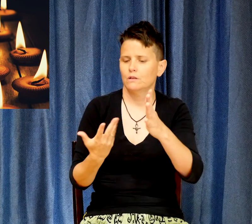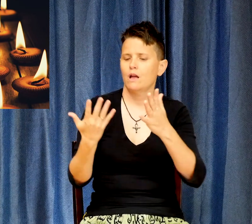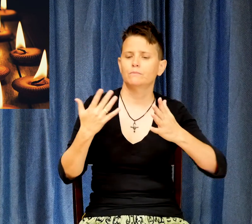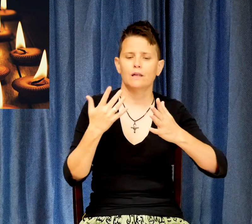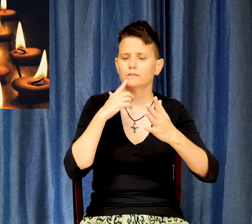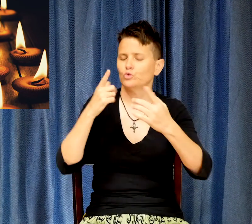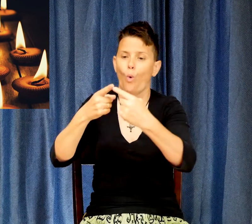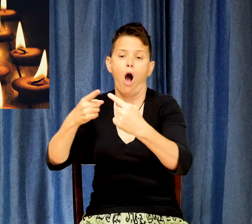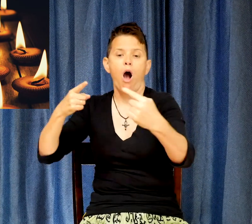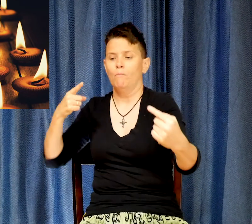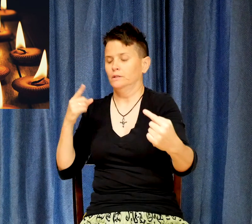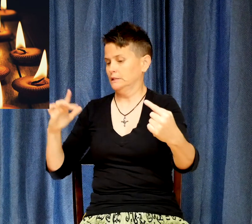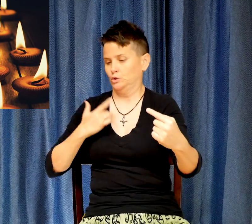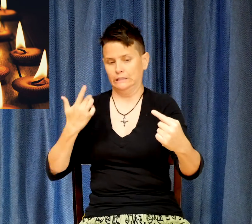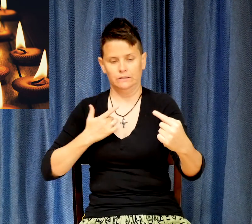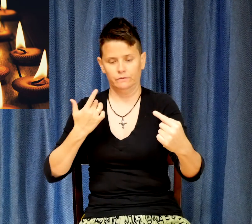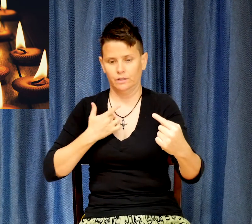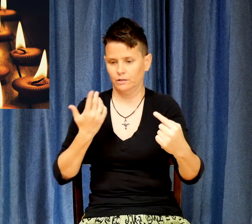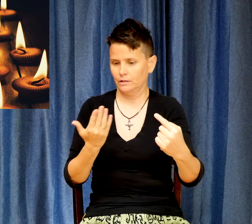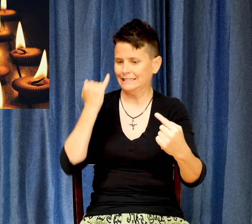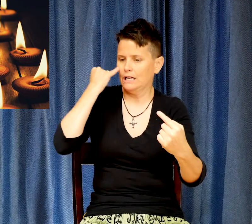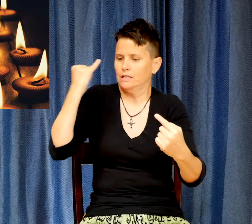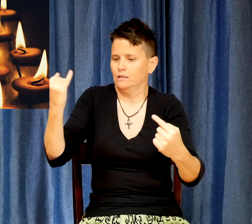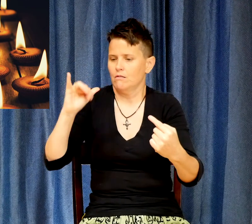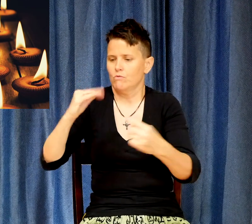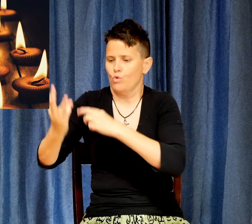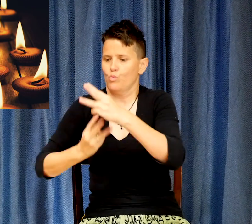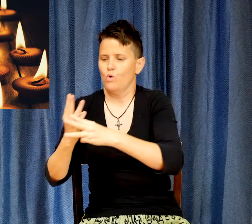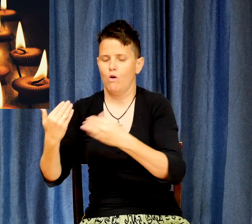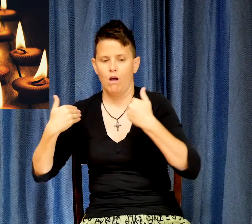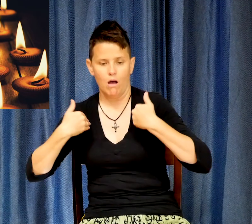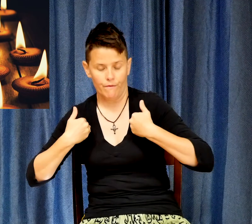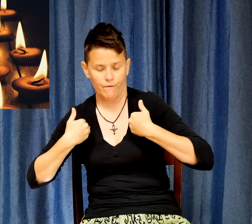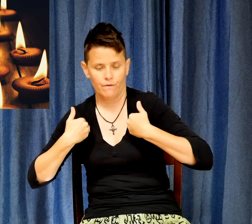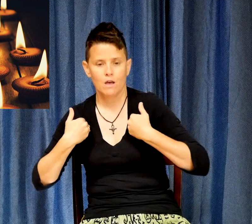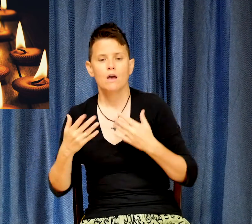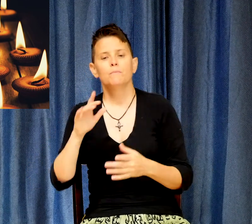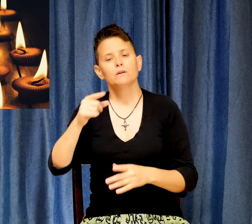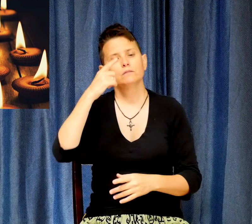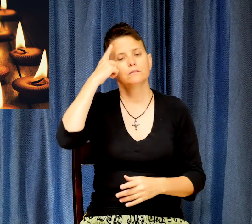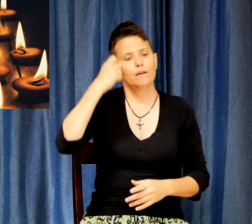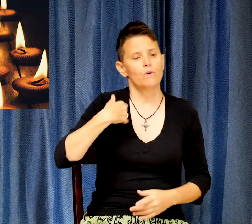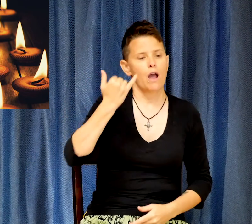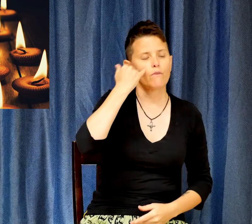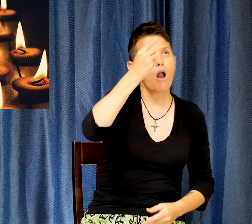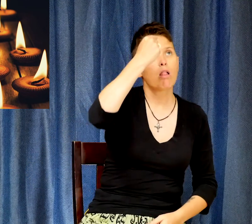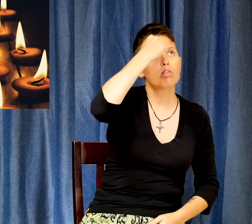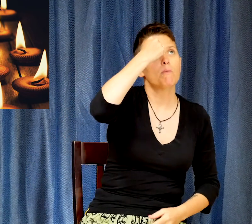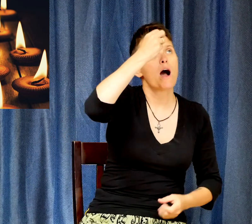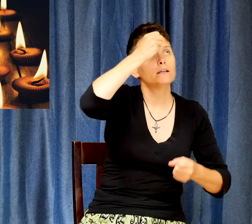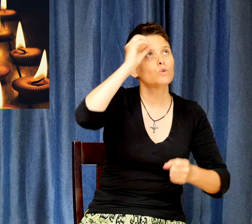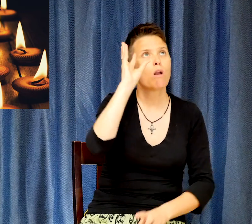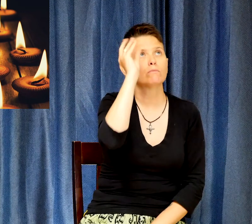to everything the world contains that those whose minds are lighted by the gift of grace